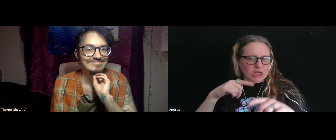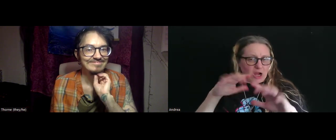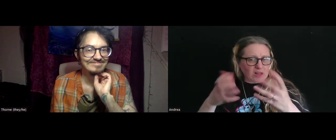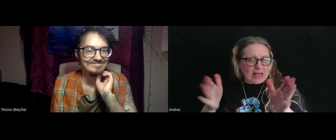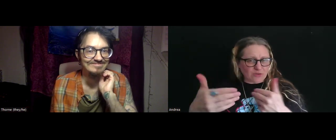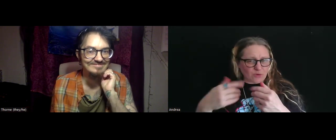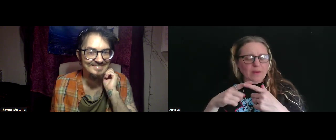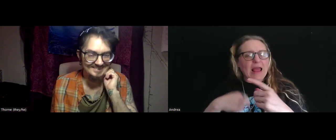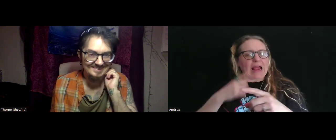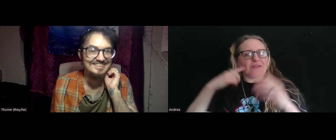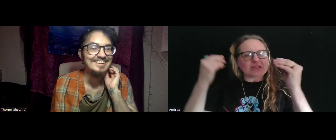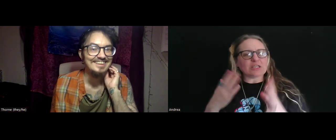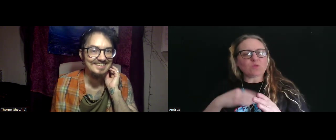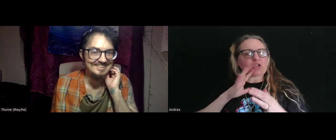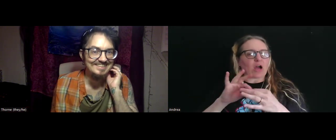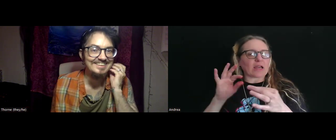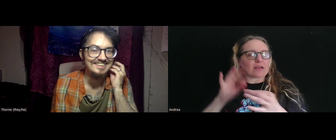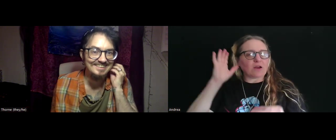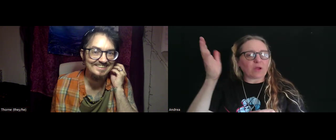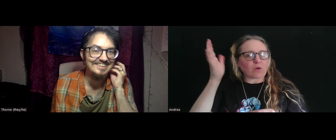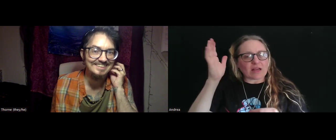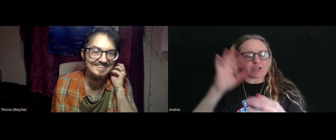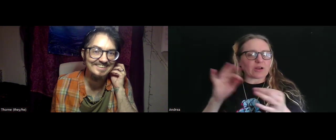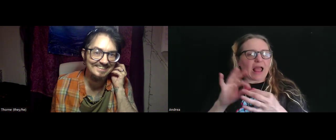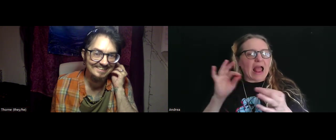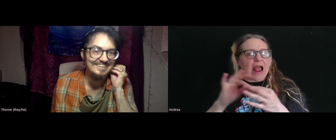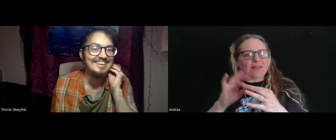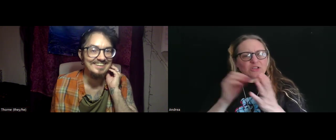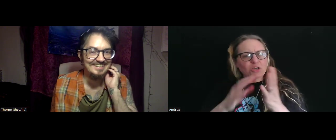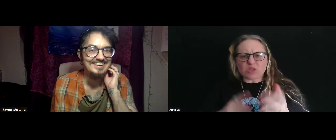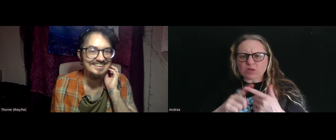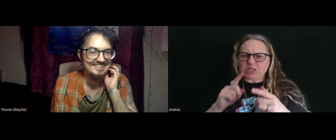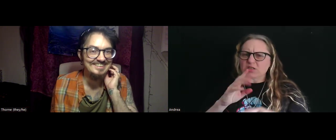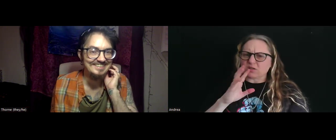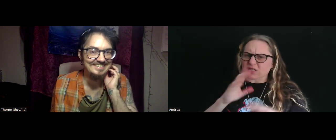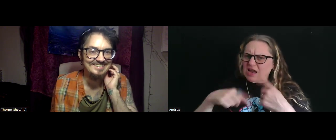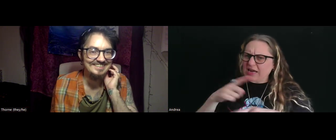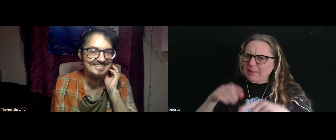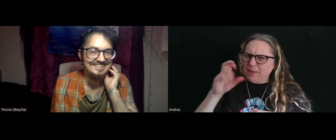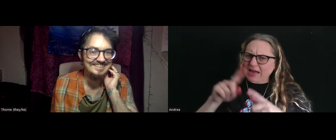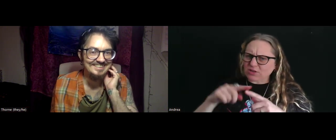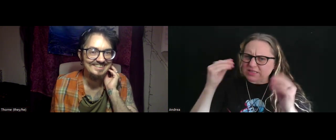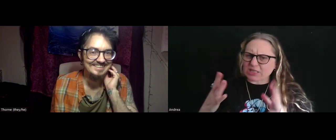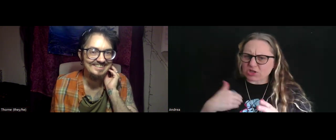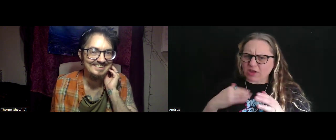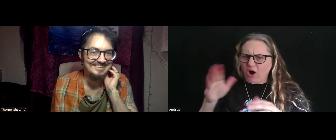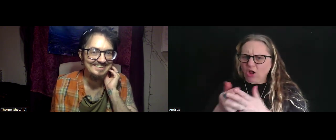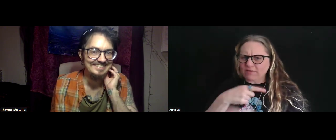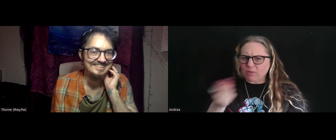a classroom and the teacher was talking, they were lecturing, and the students were just signing back to the teacher, like all of them were